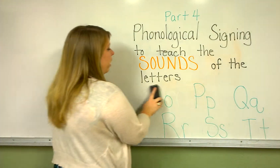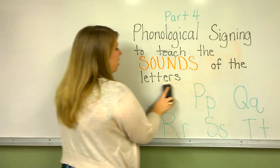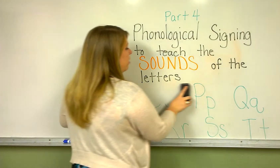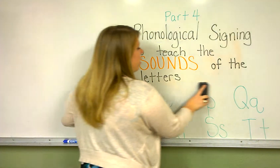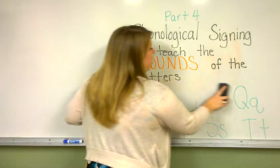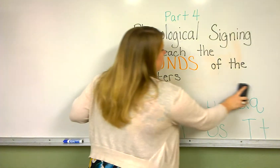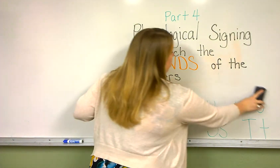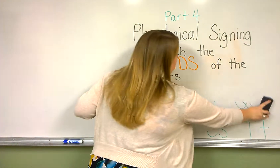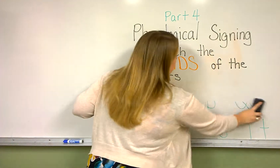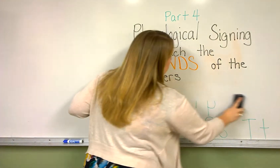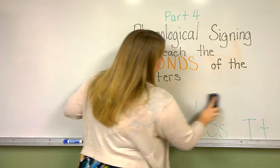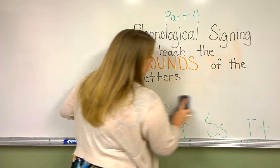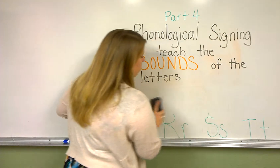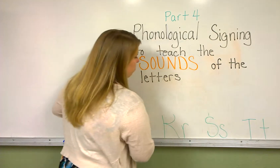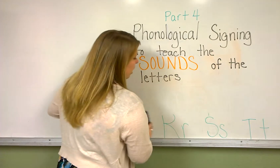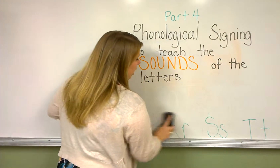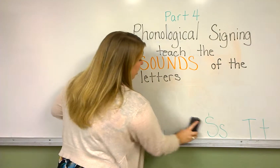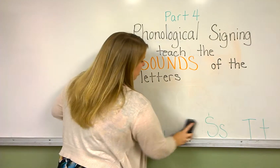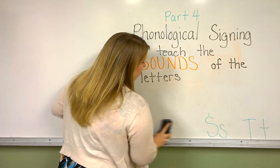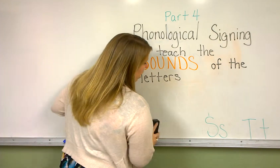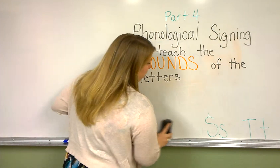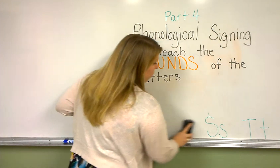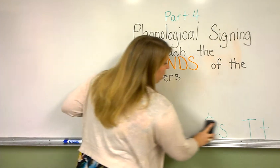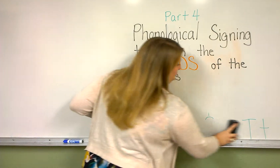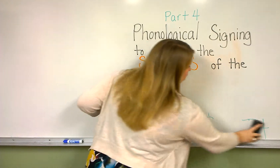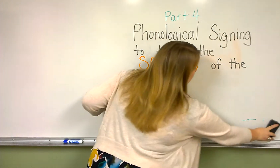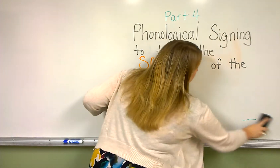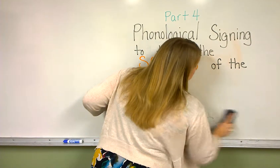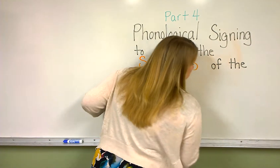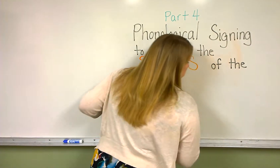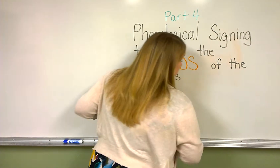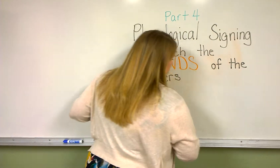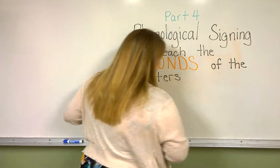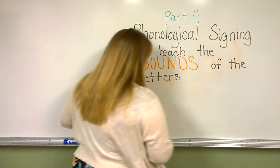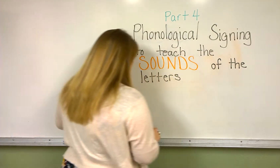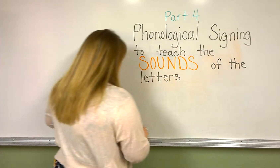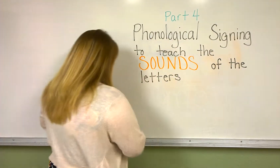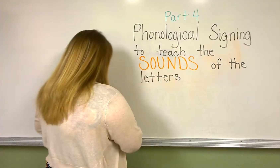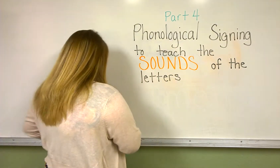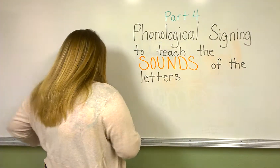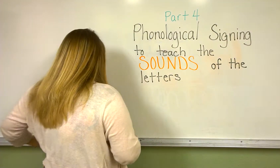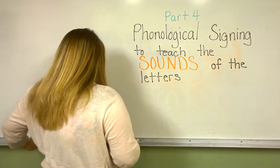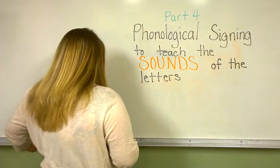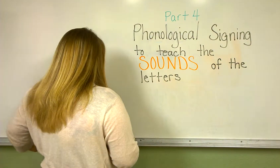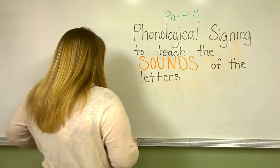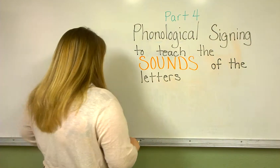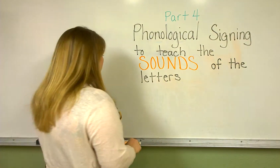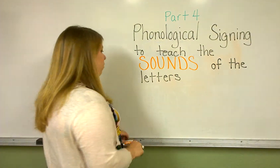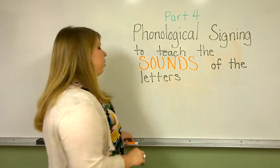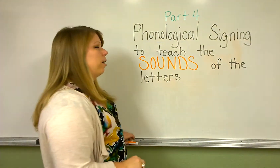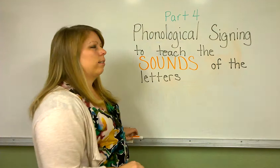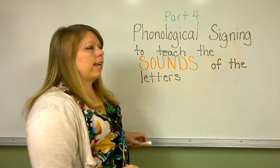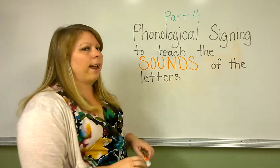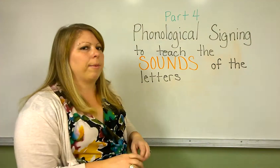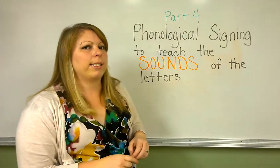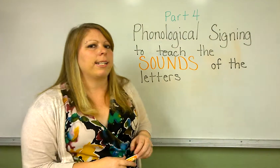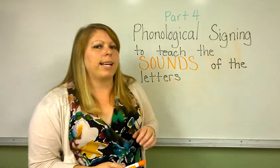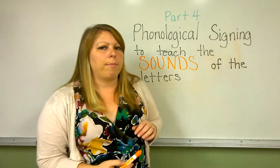as students learn to read as well, or even for students who've known the alphabet for a long time. As I said,